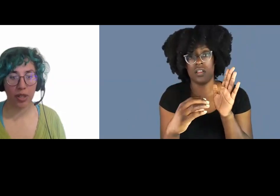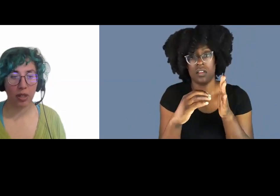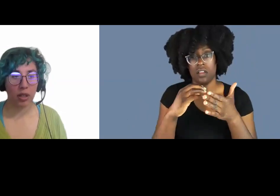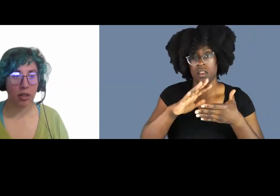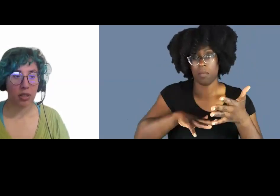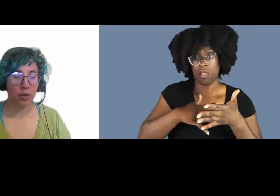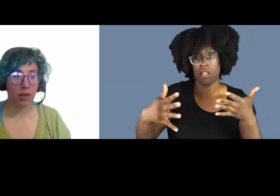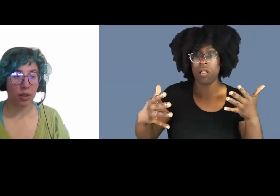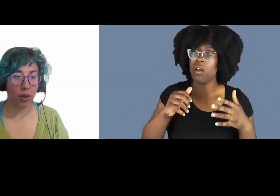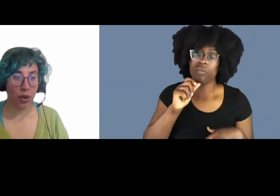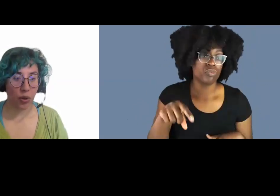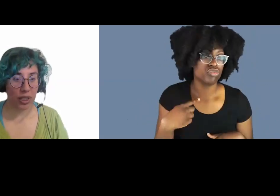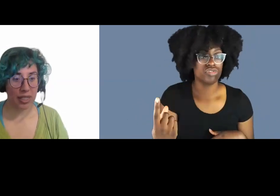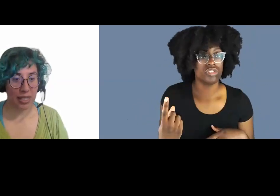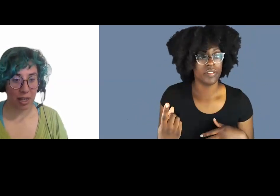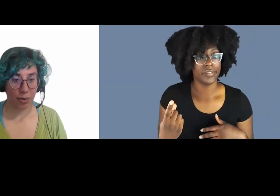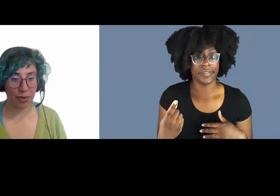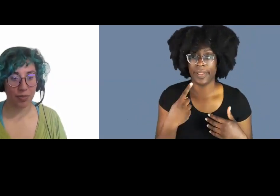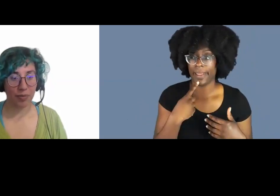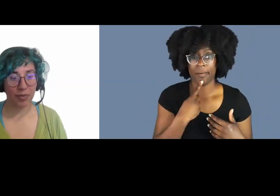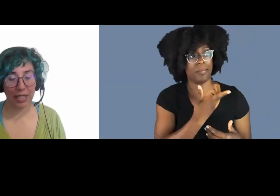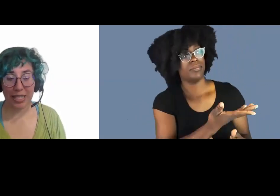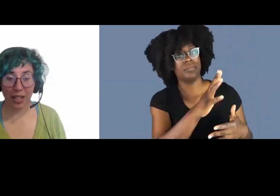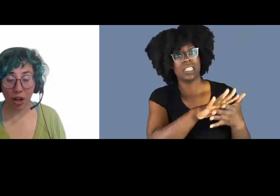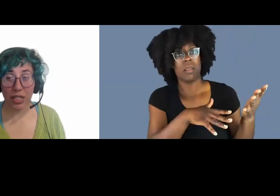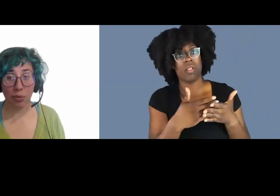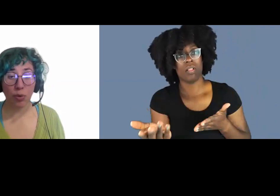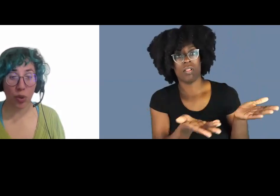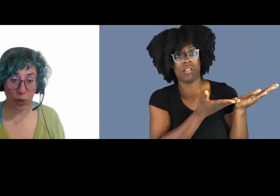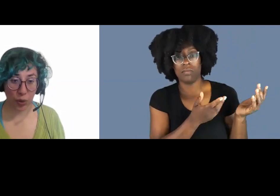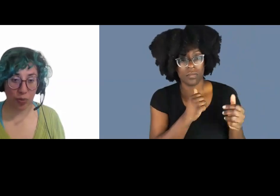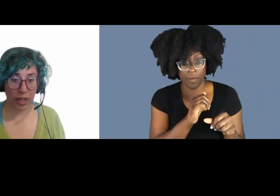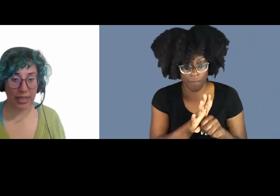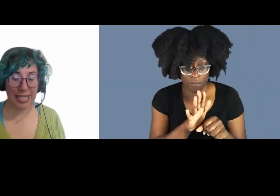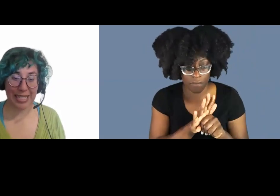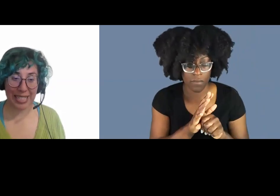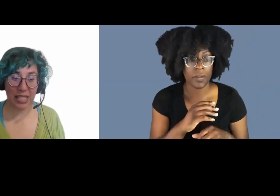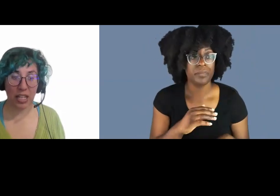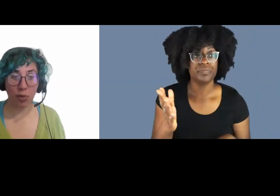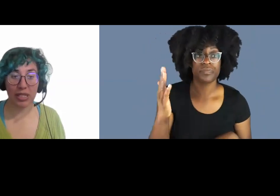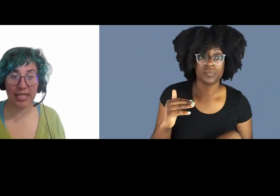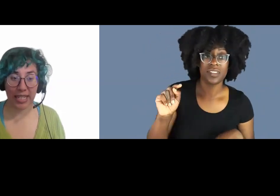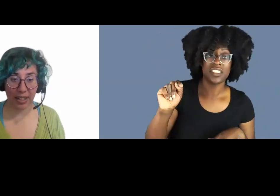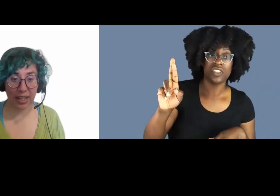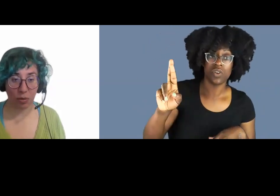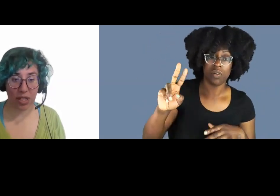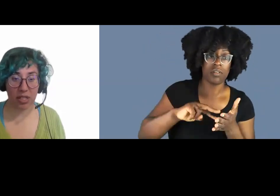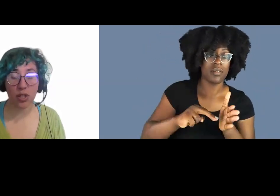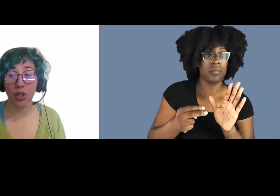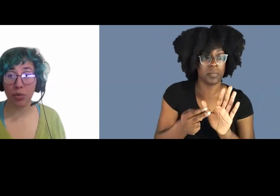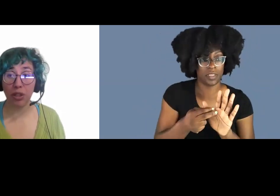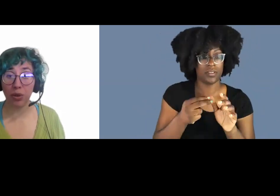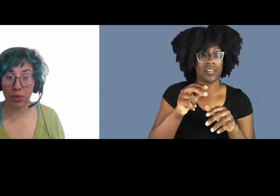context. So only the table, the TR table row and the TD table data